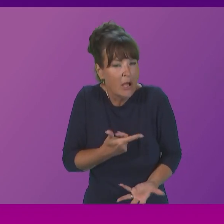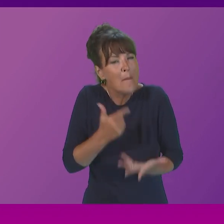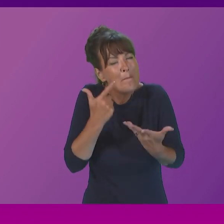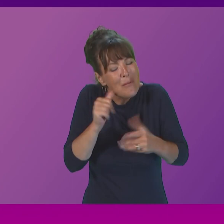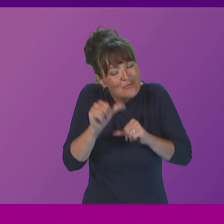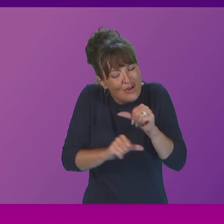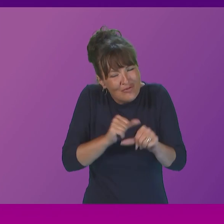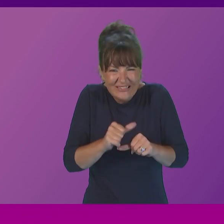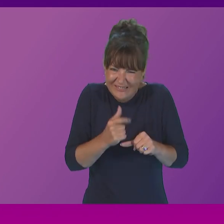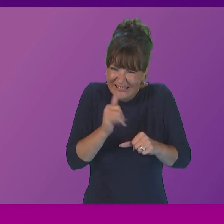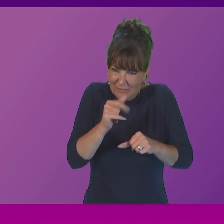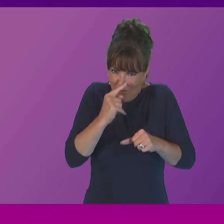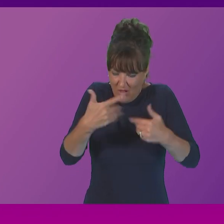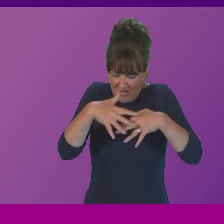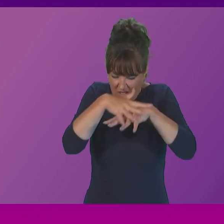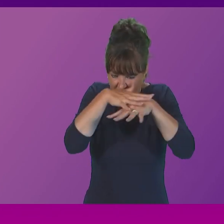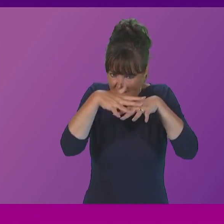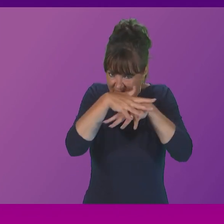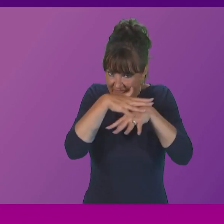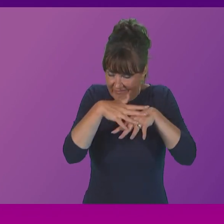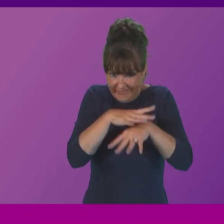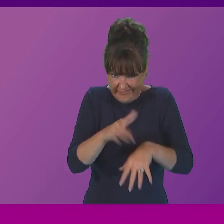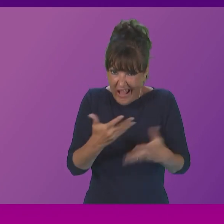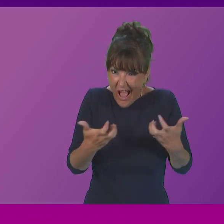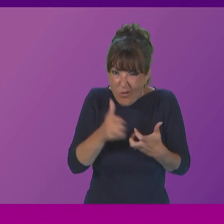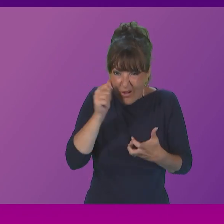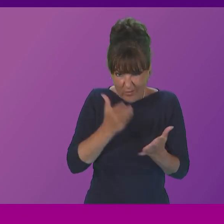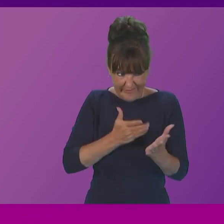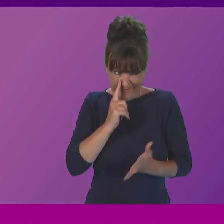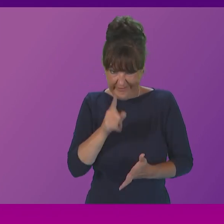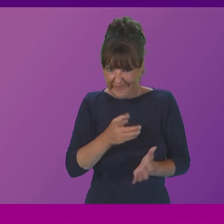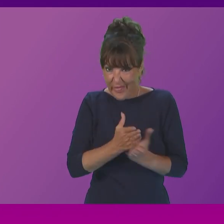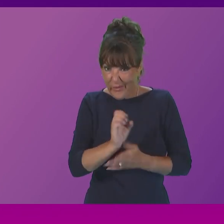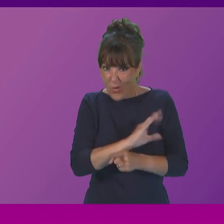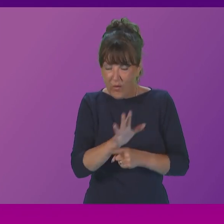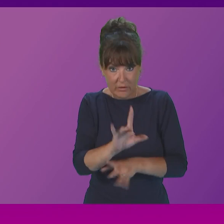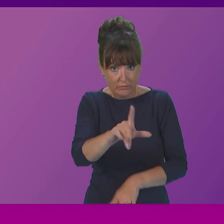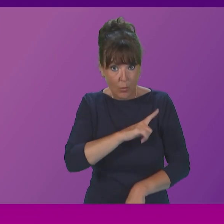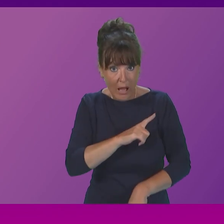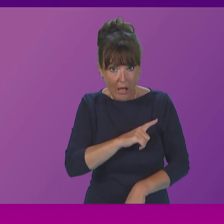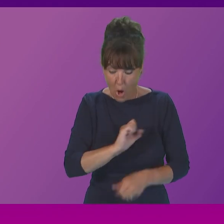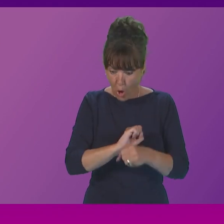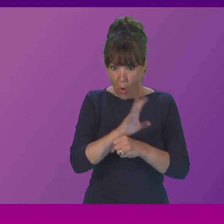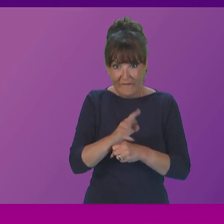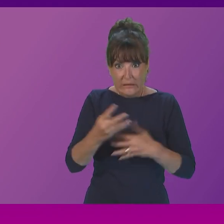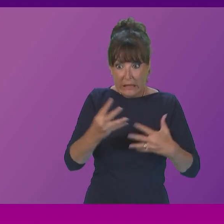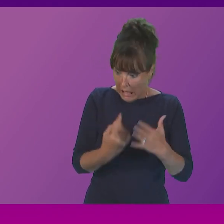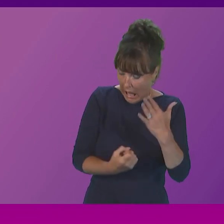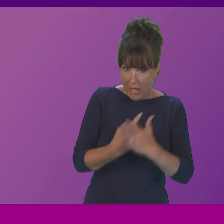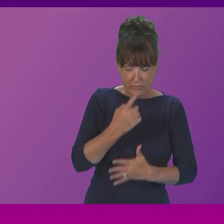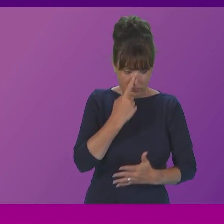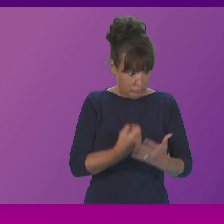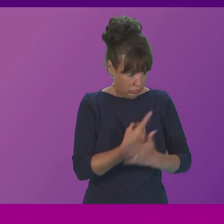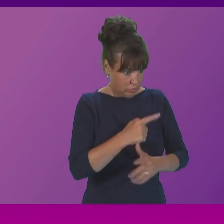superficial. And nothing illustrated that more than the pandemic. The COVID-19 and the consequences that we